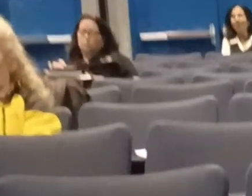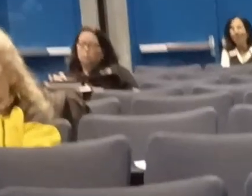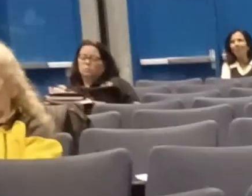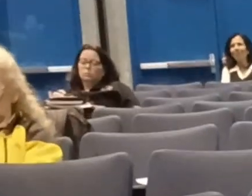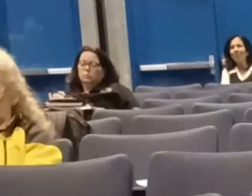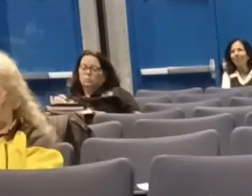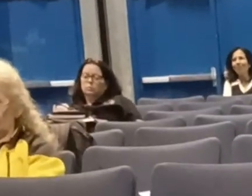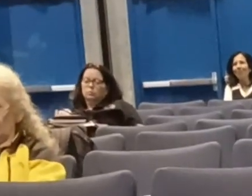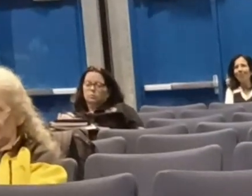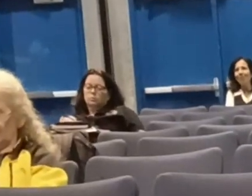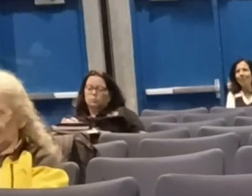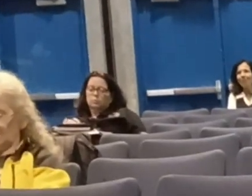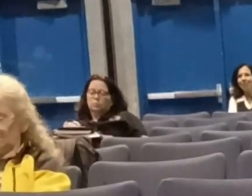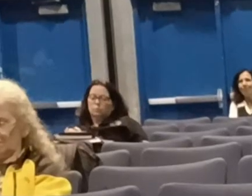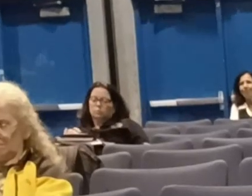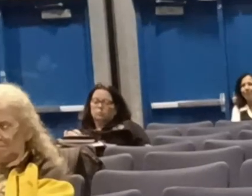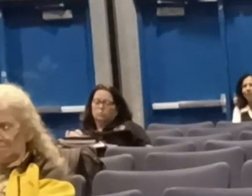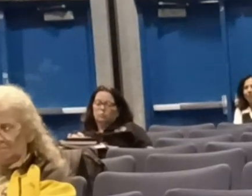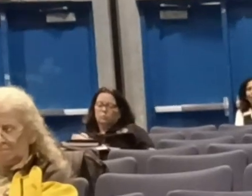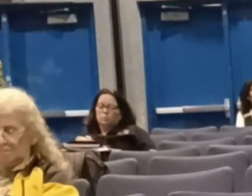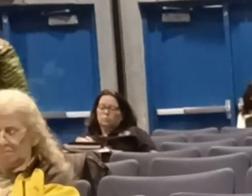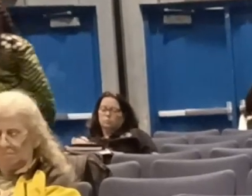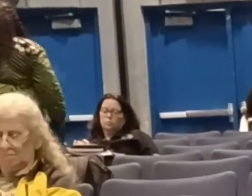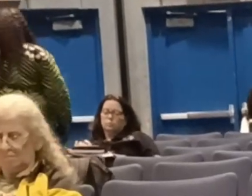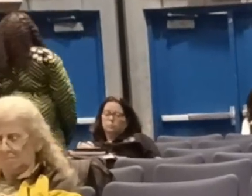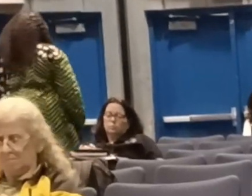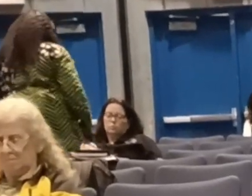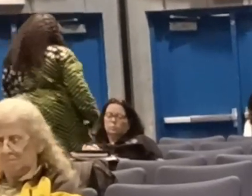more buses to this fleet.